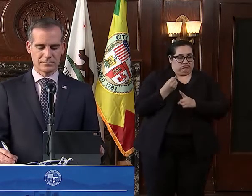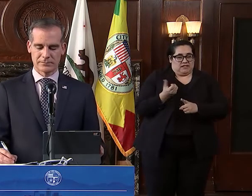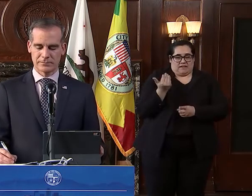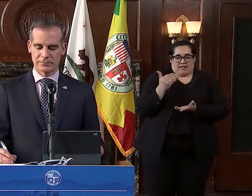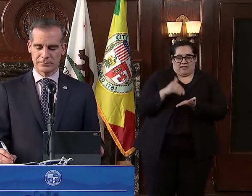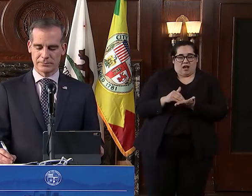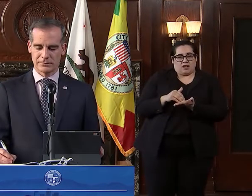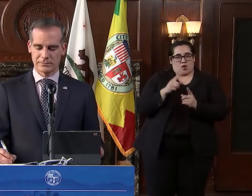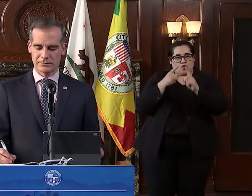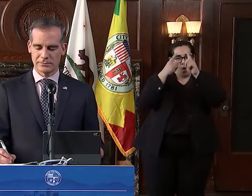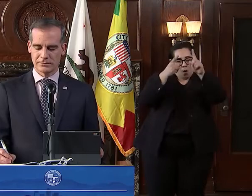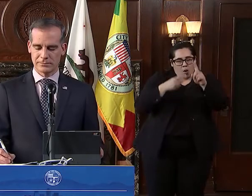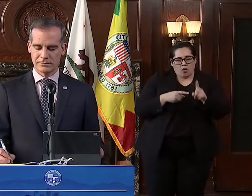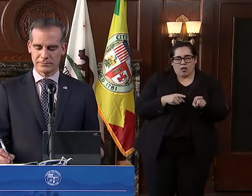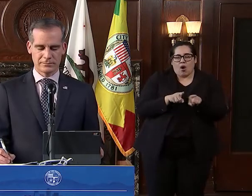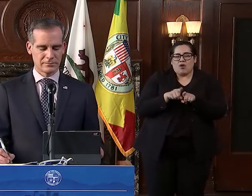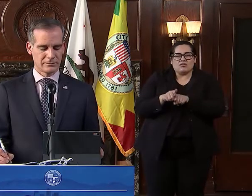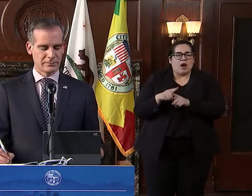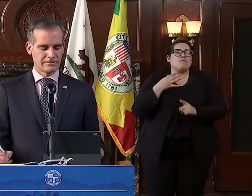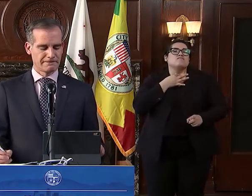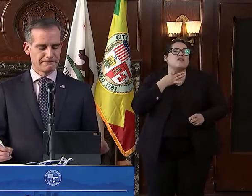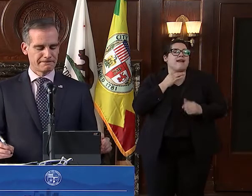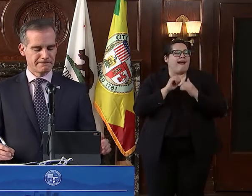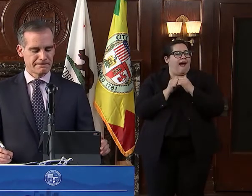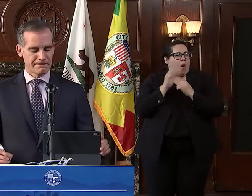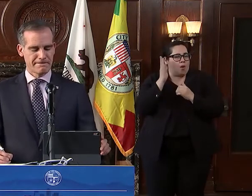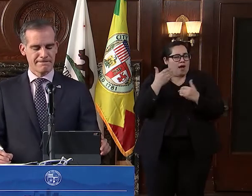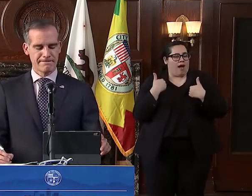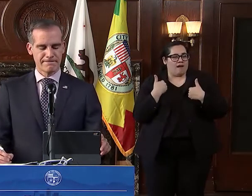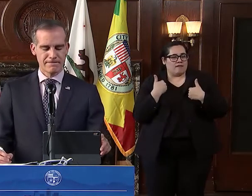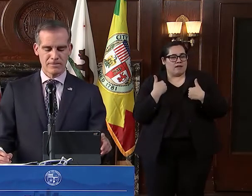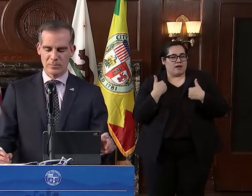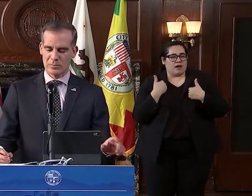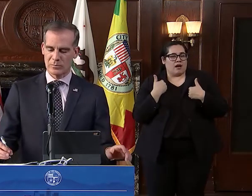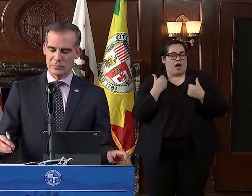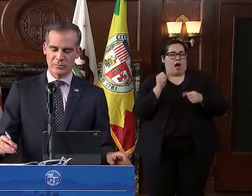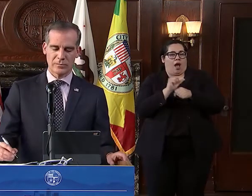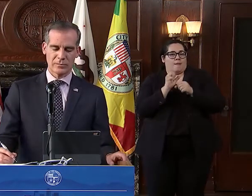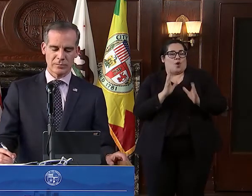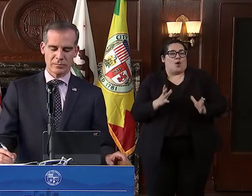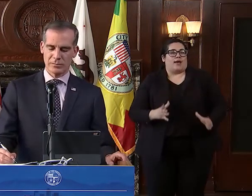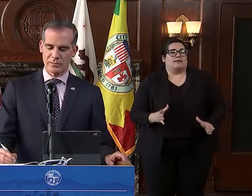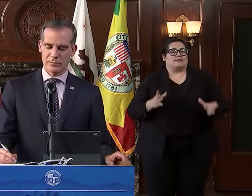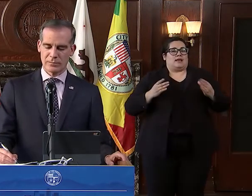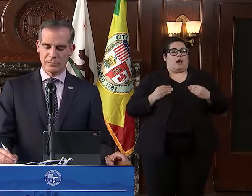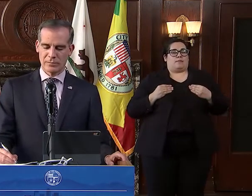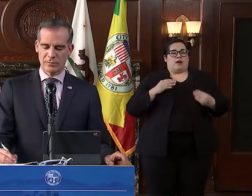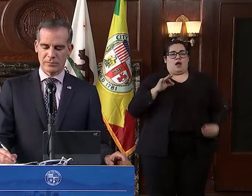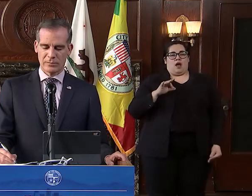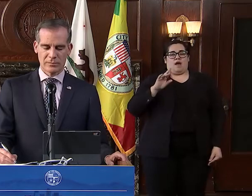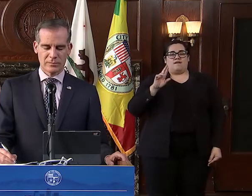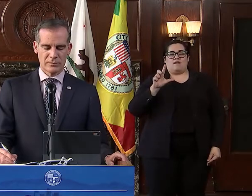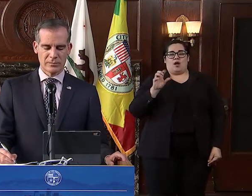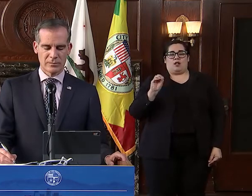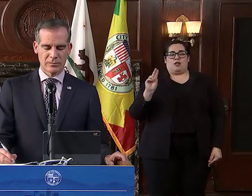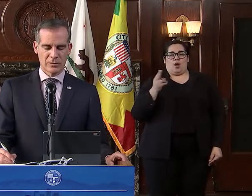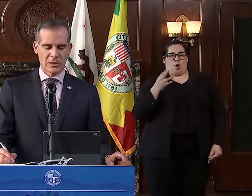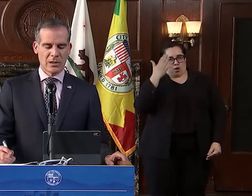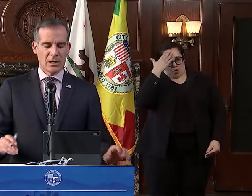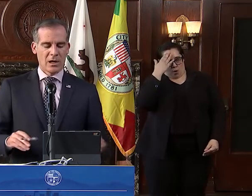And I'm wondering how you're going to get city employees to accept furloughs when police officers are getting bonuses and raises. Thank